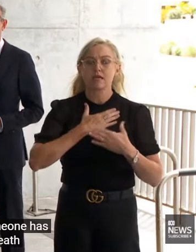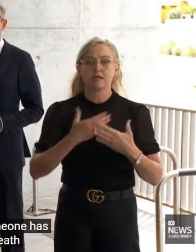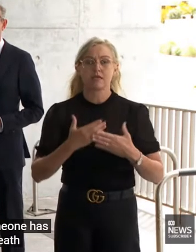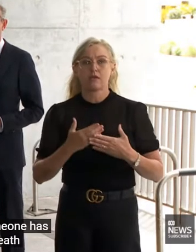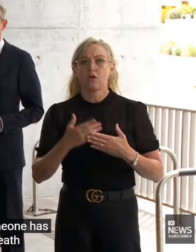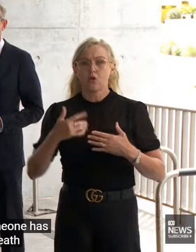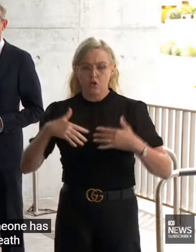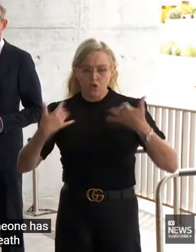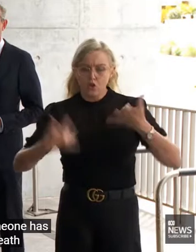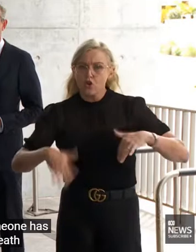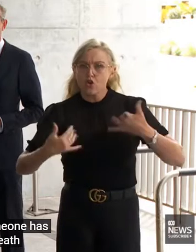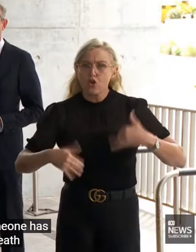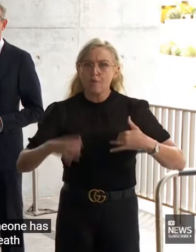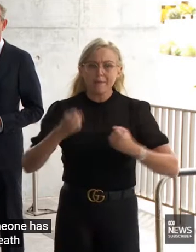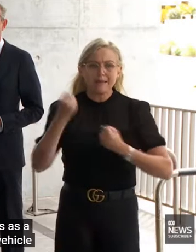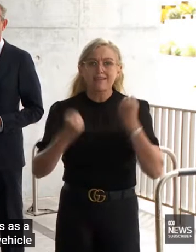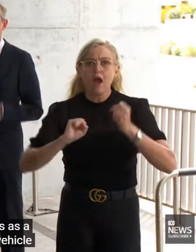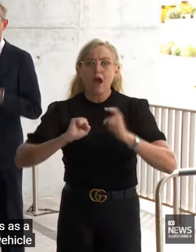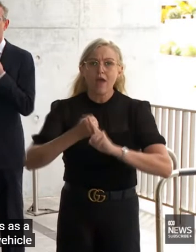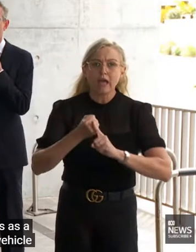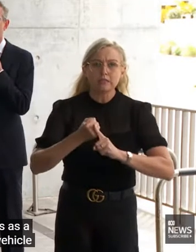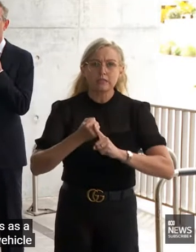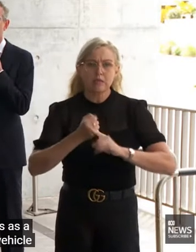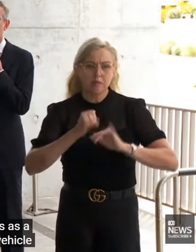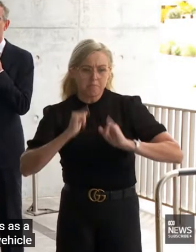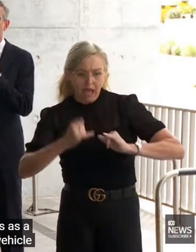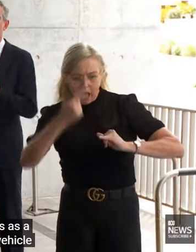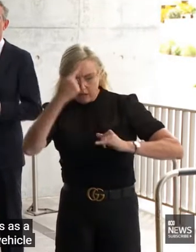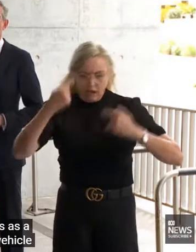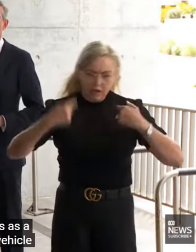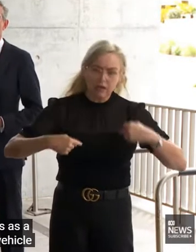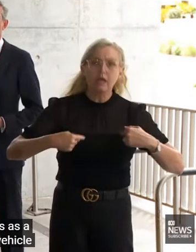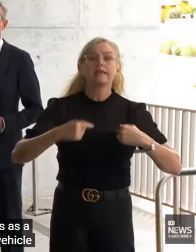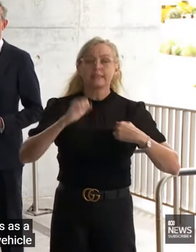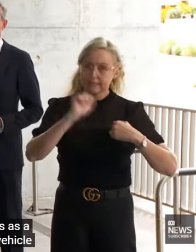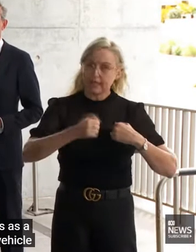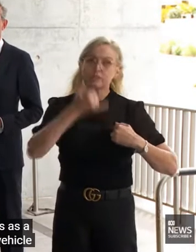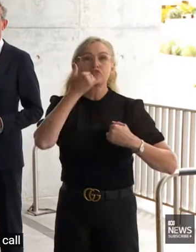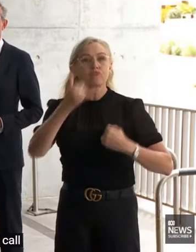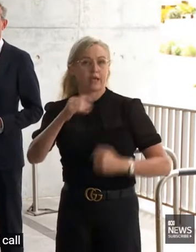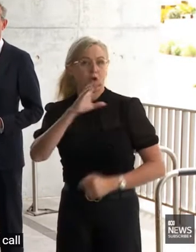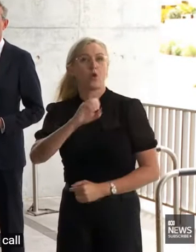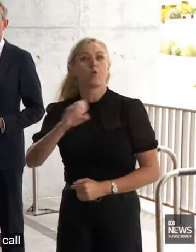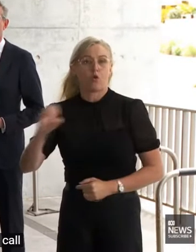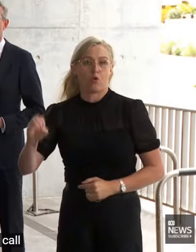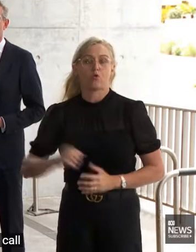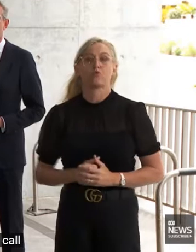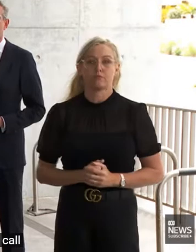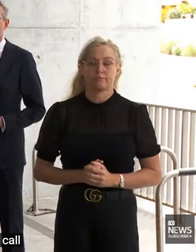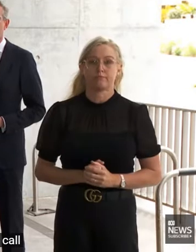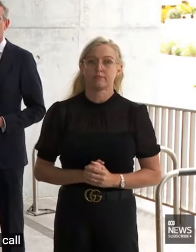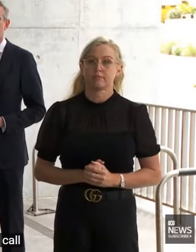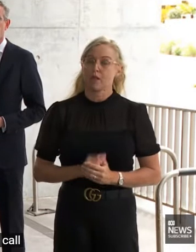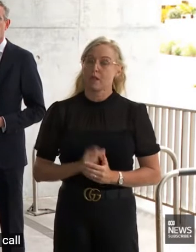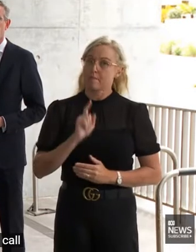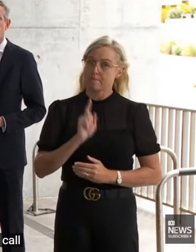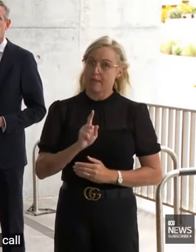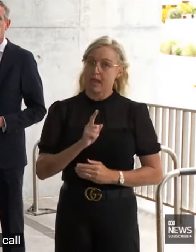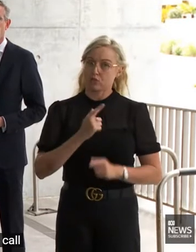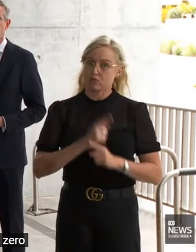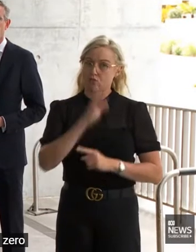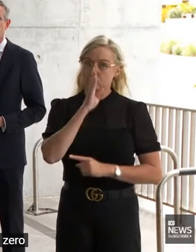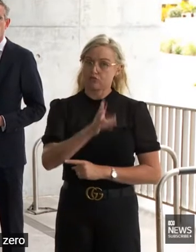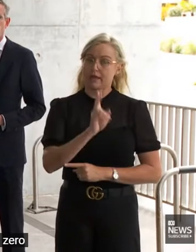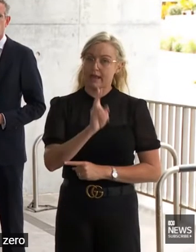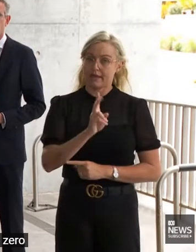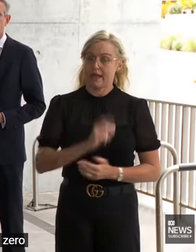if there are injuries as a result of a motor vehicle accident, please call emergency 000. But I want to be equally clear